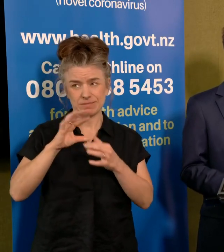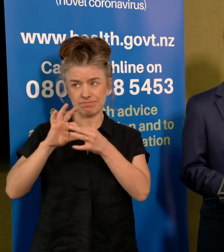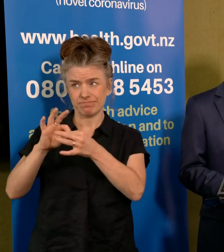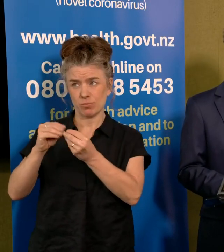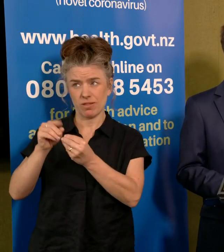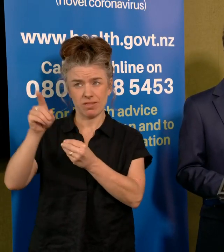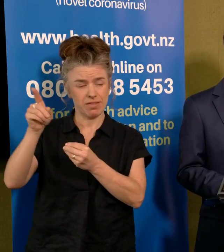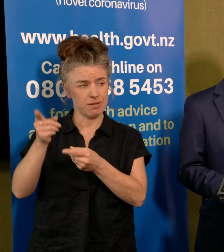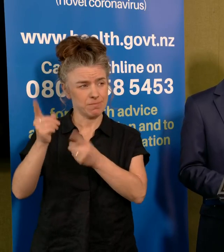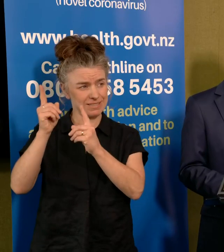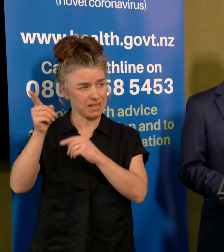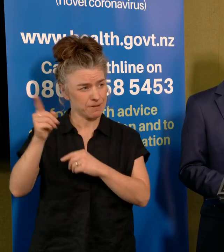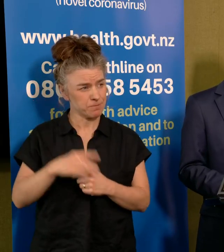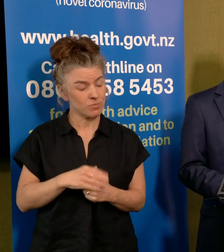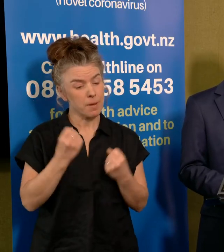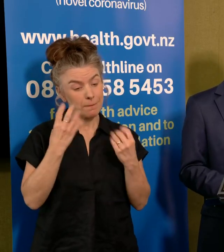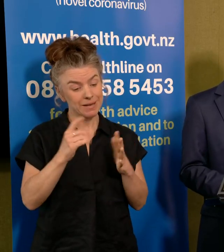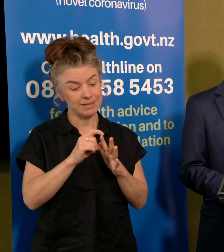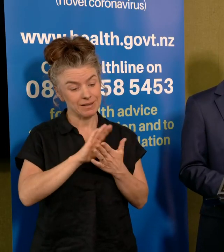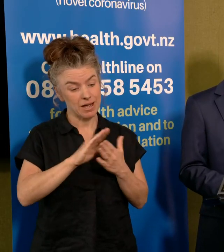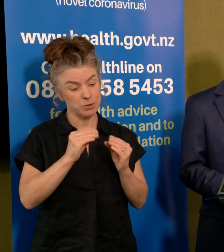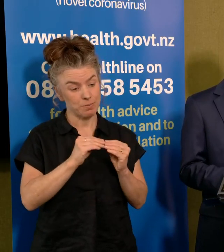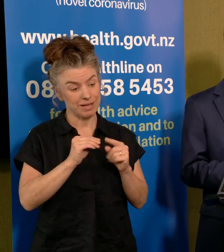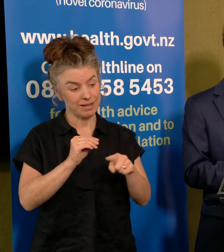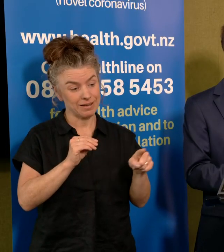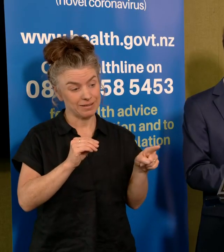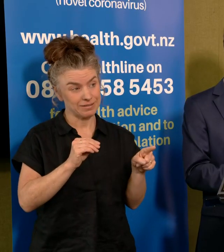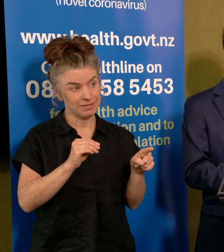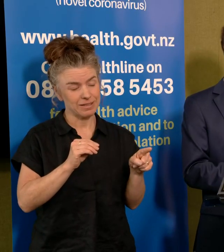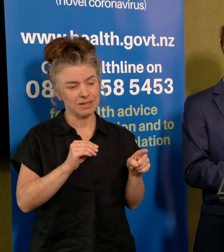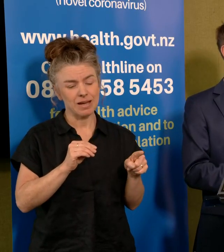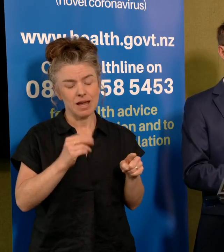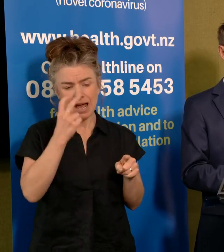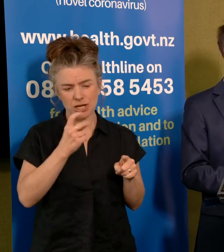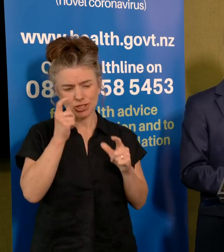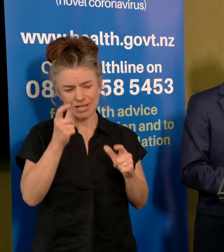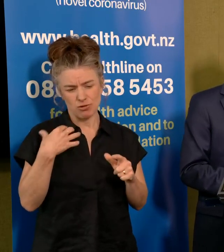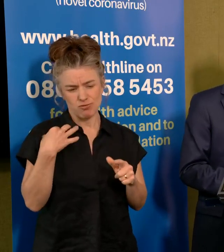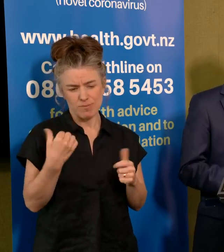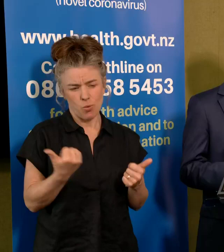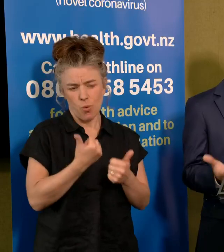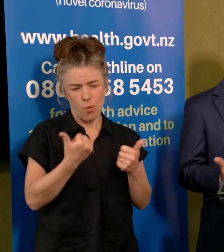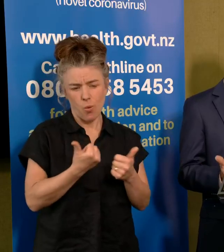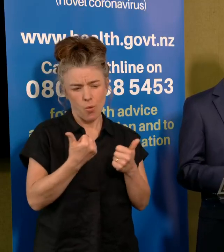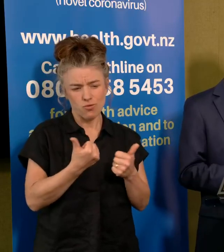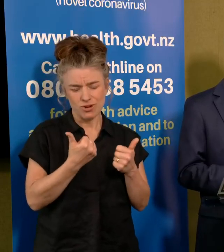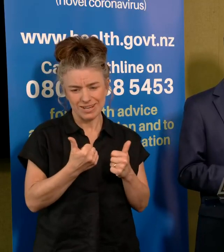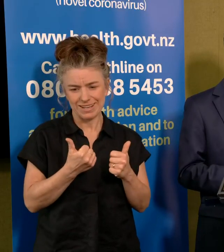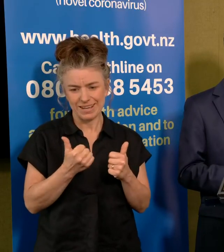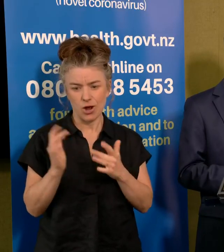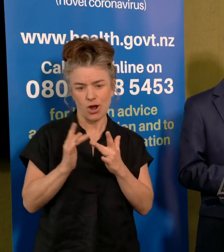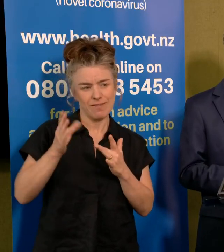that many DHBs, and they had acknowledged this, the aged residential care reps, many DHBs have already reached out and are